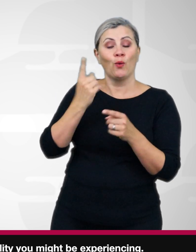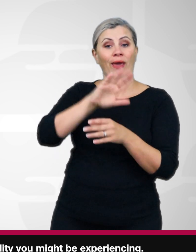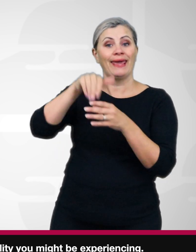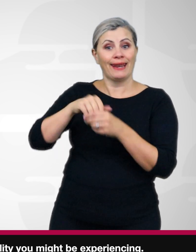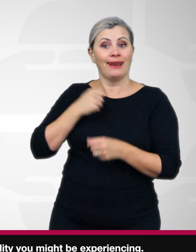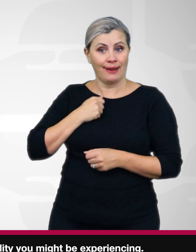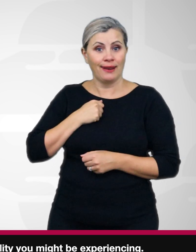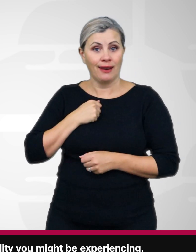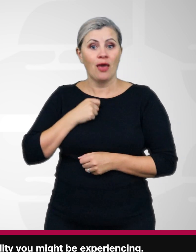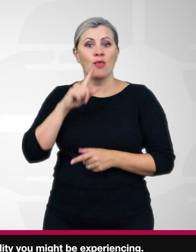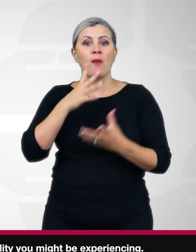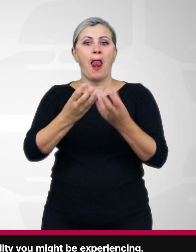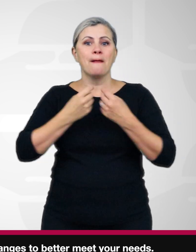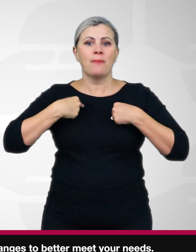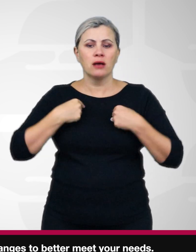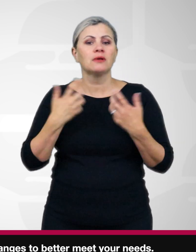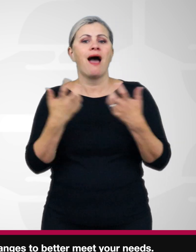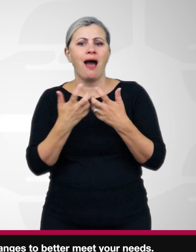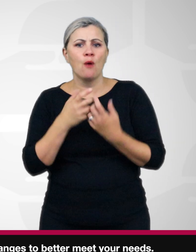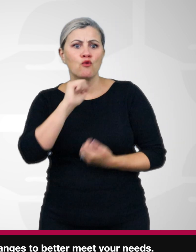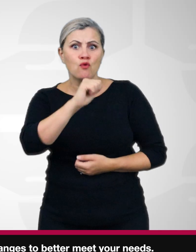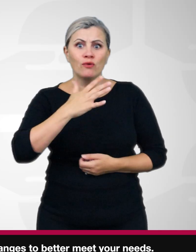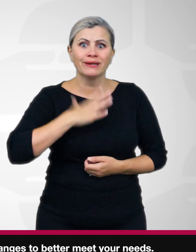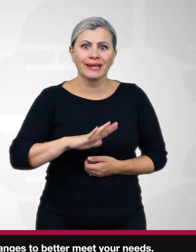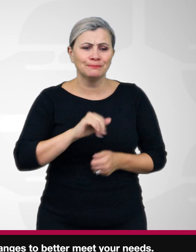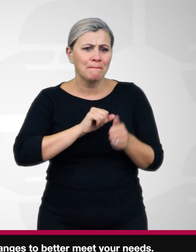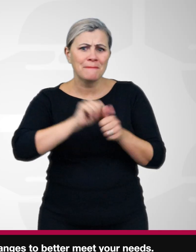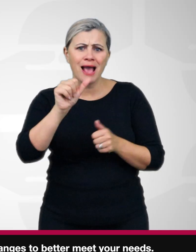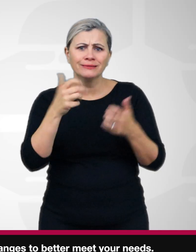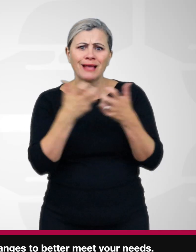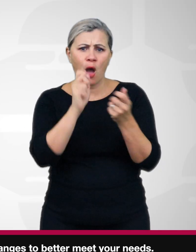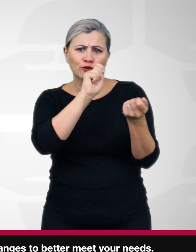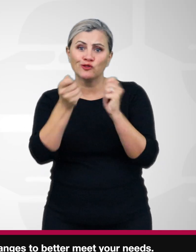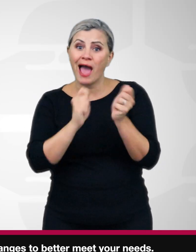This will help us make changes to better meet your needs.